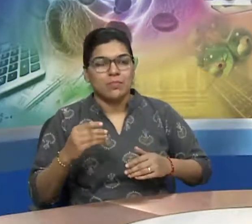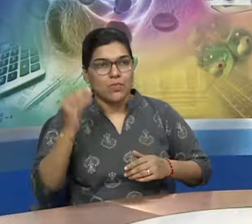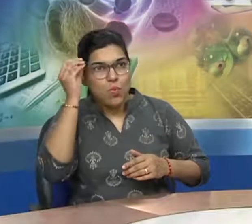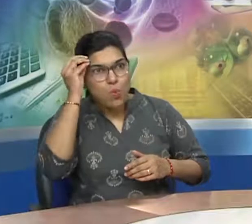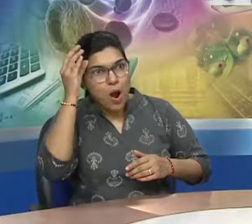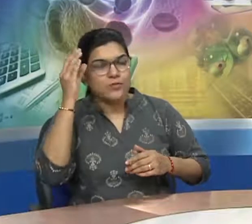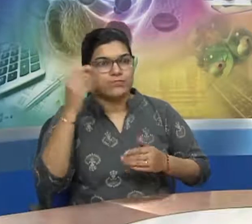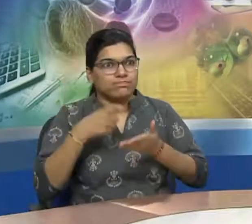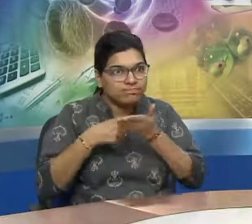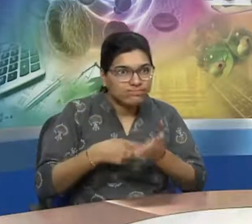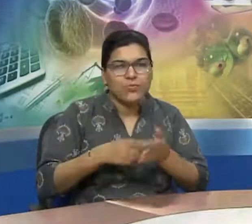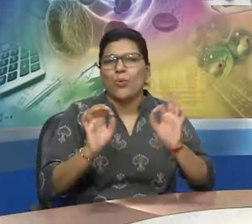Childlike.